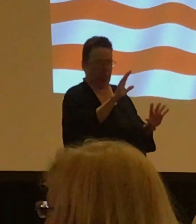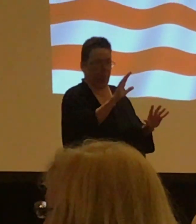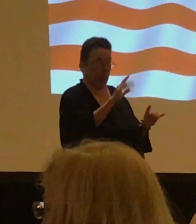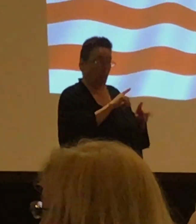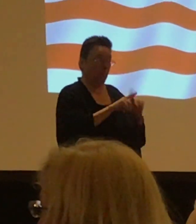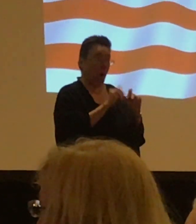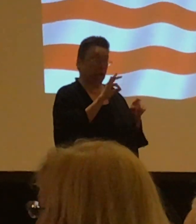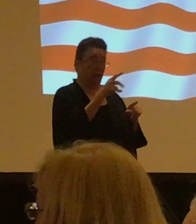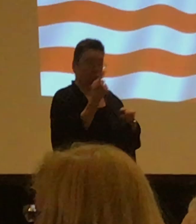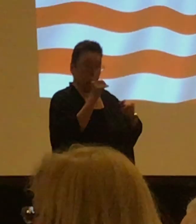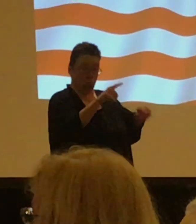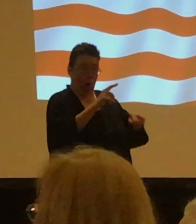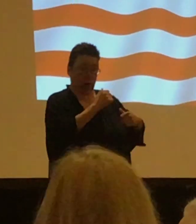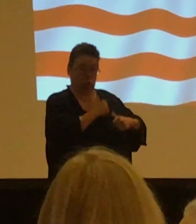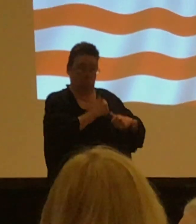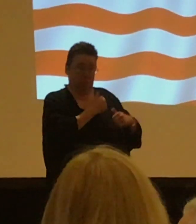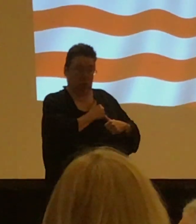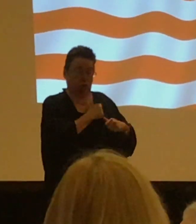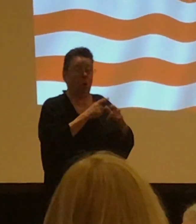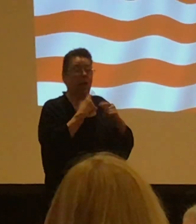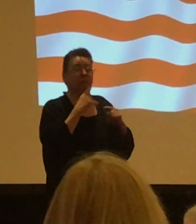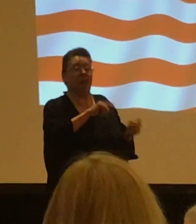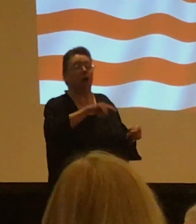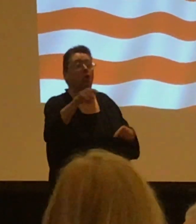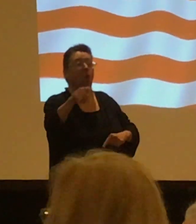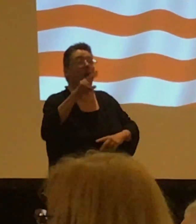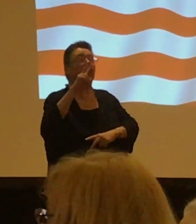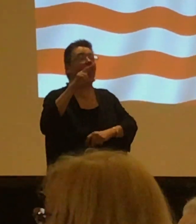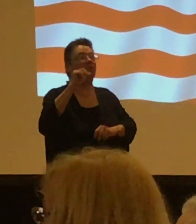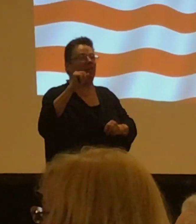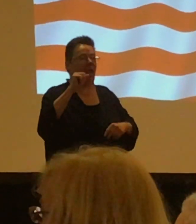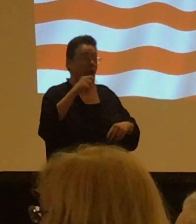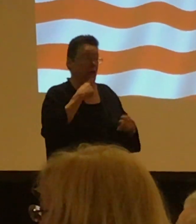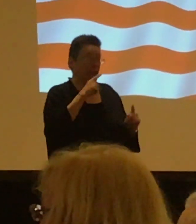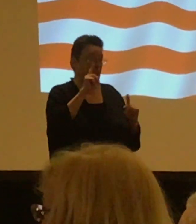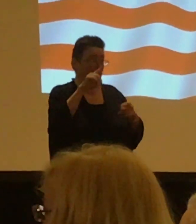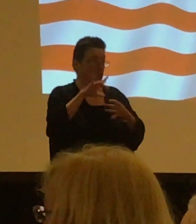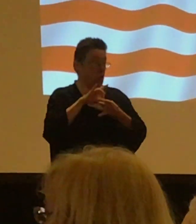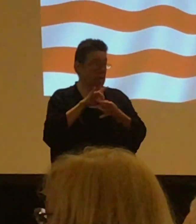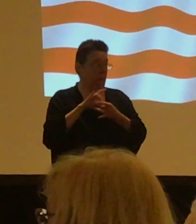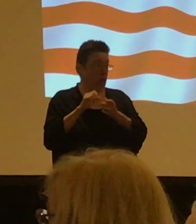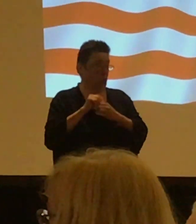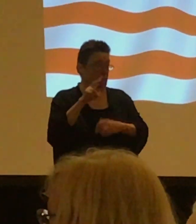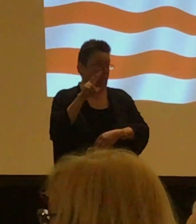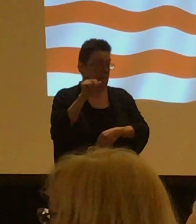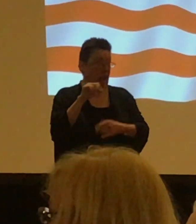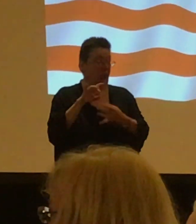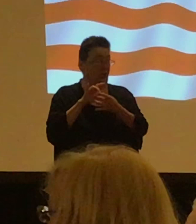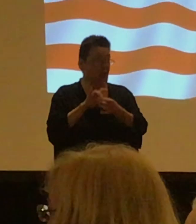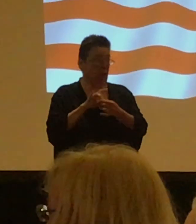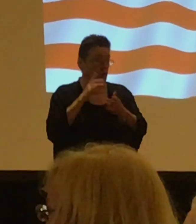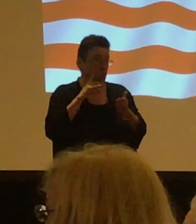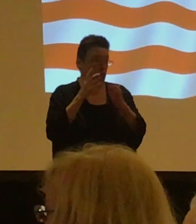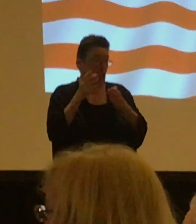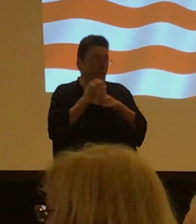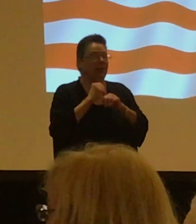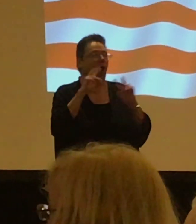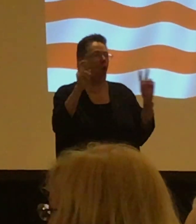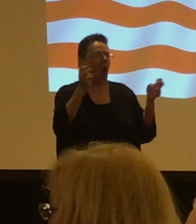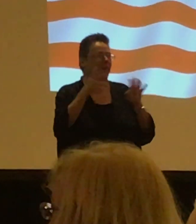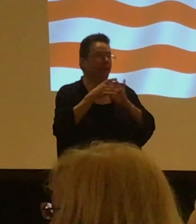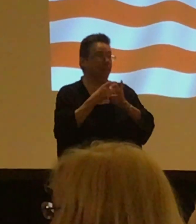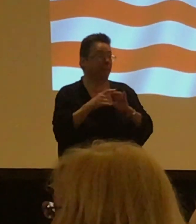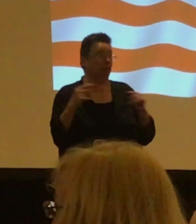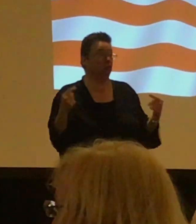if you've been in the military, I said, go over to our VA. I said, if you can connect that some way to service injury, blah,